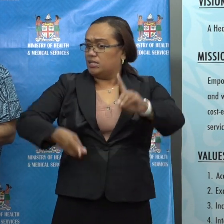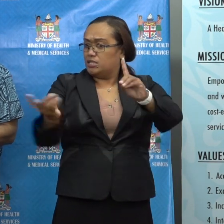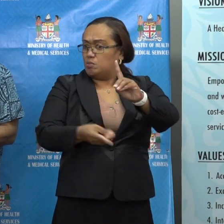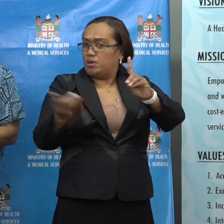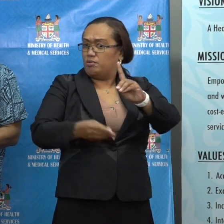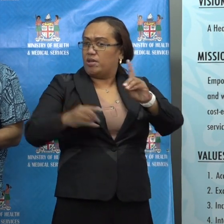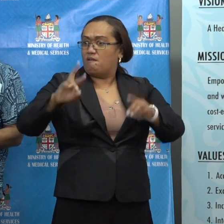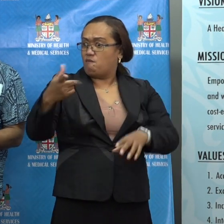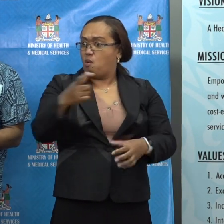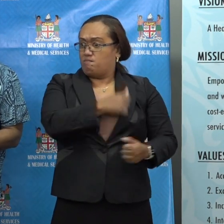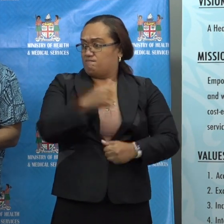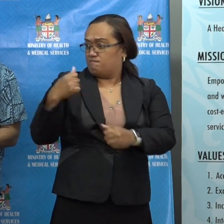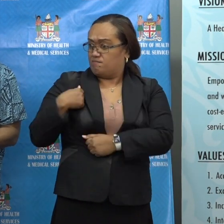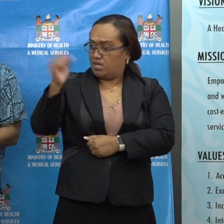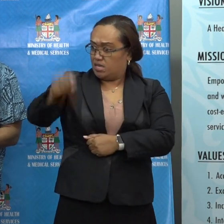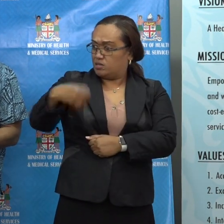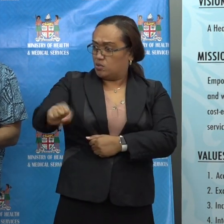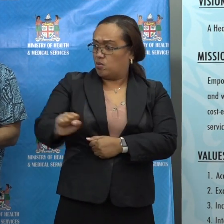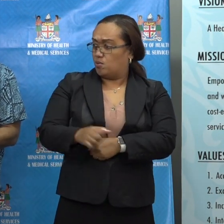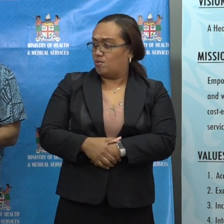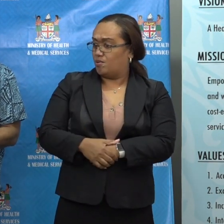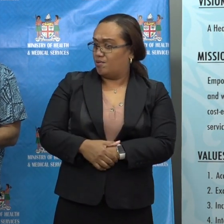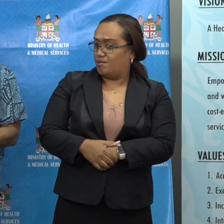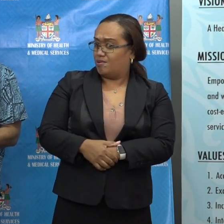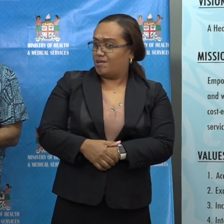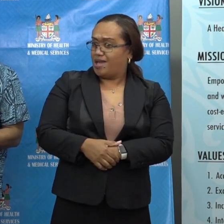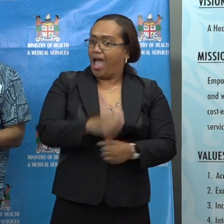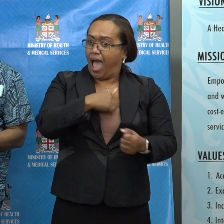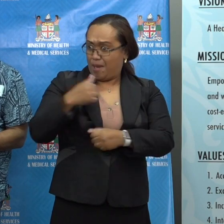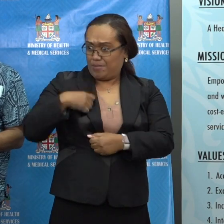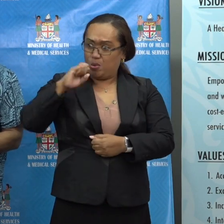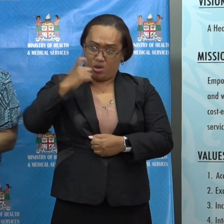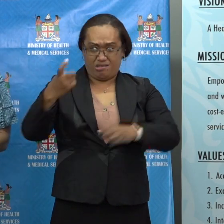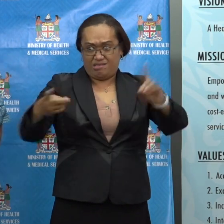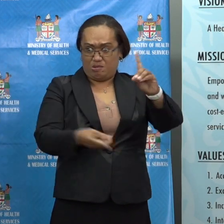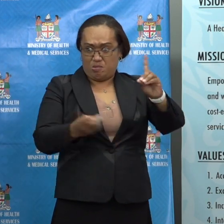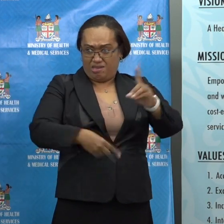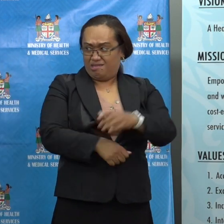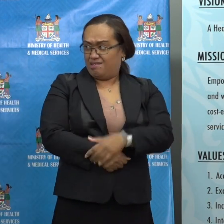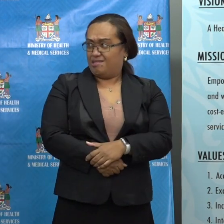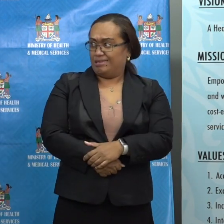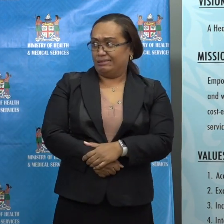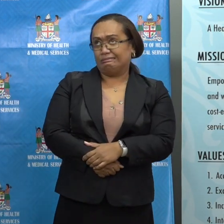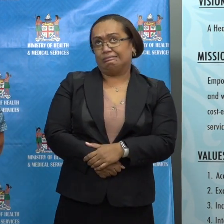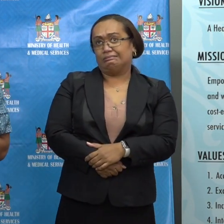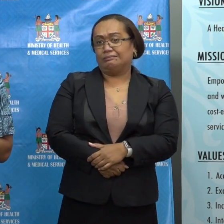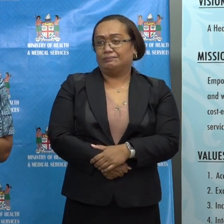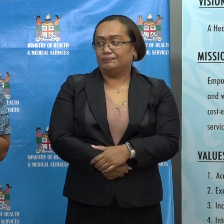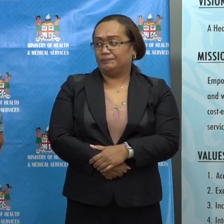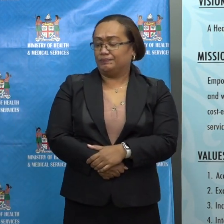action once he's being released from the isolation facility for the breach.